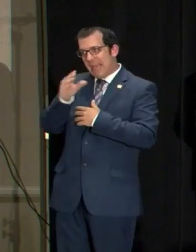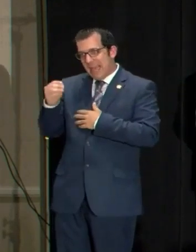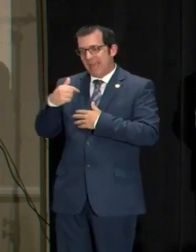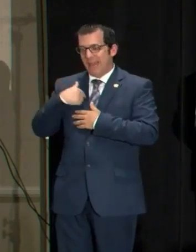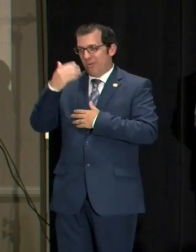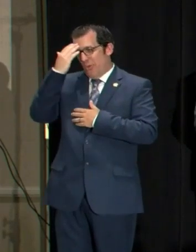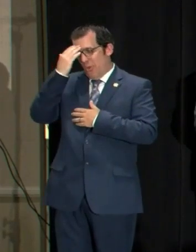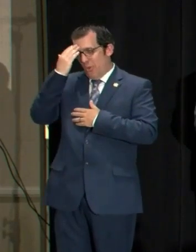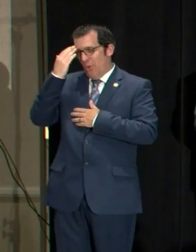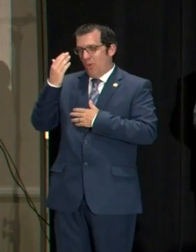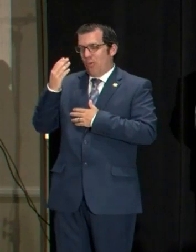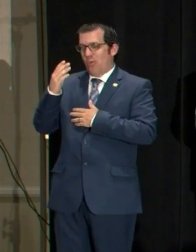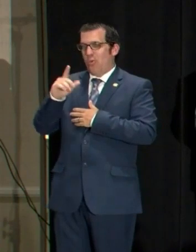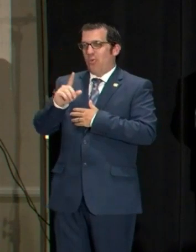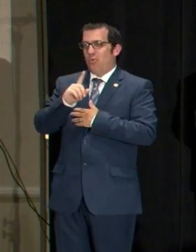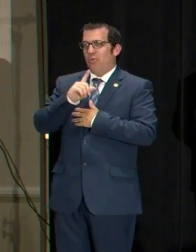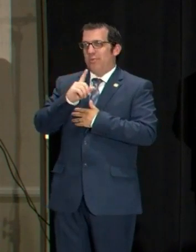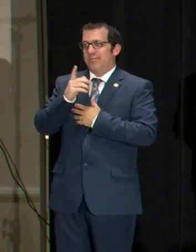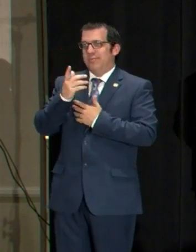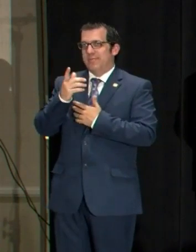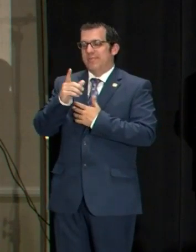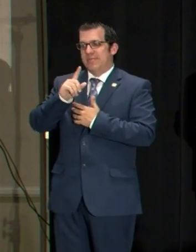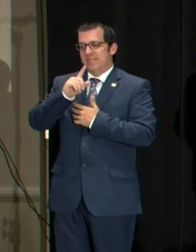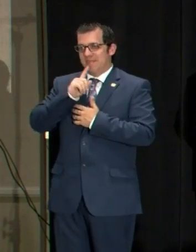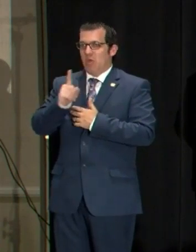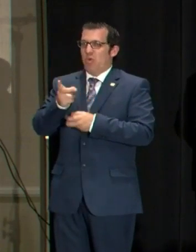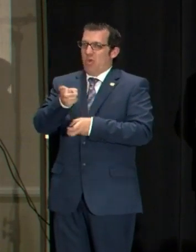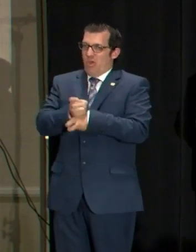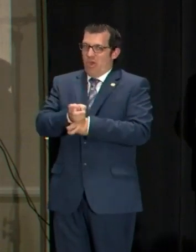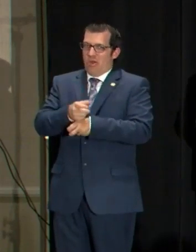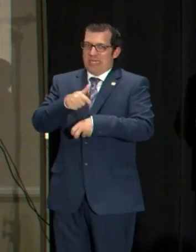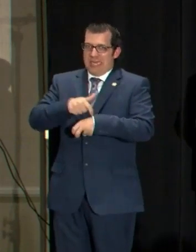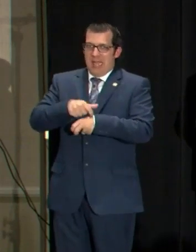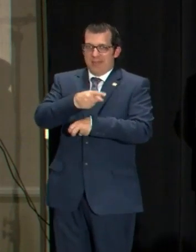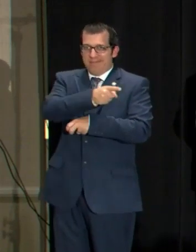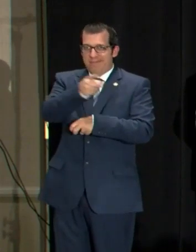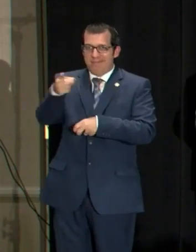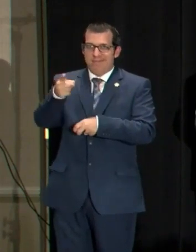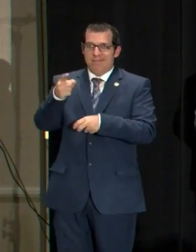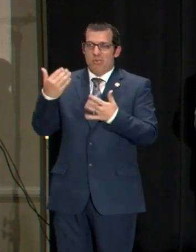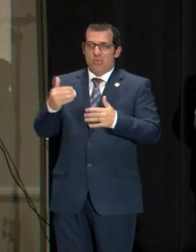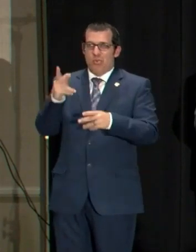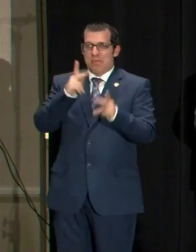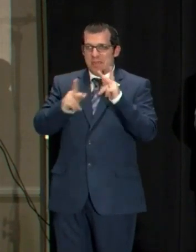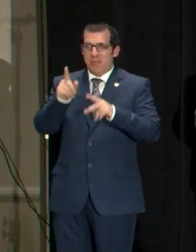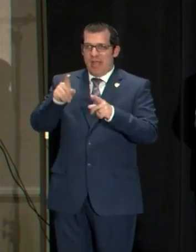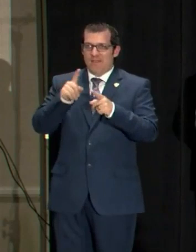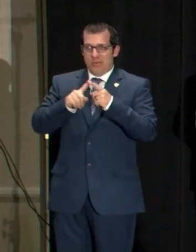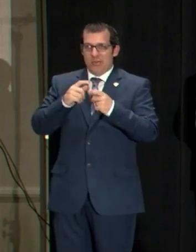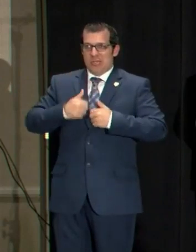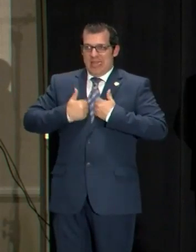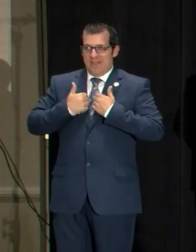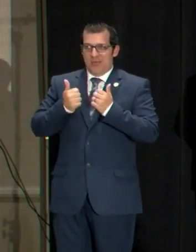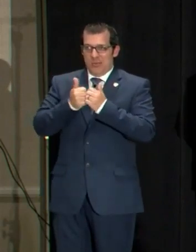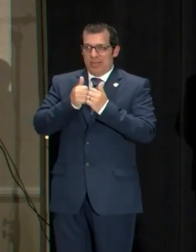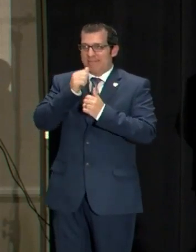know that there's been real genuine hardships out there that people have had to live with.